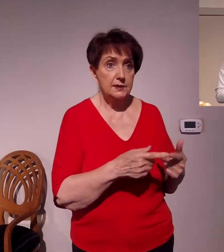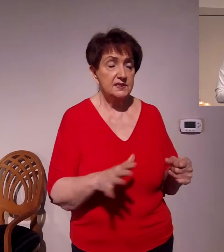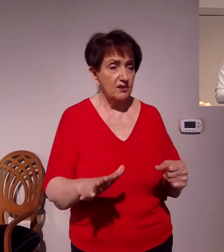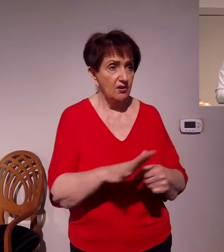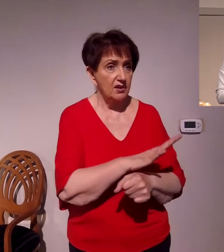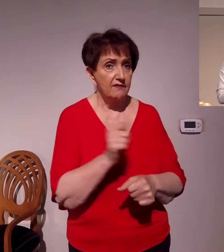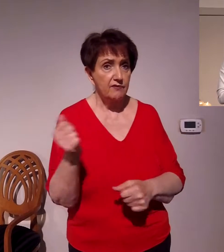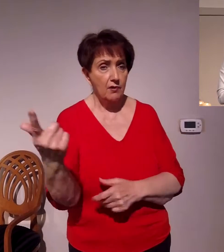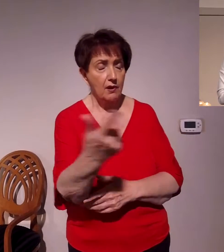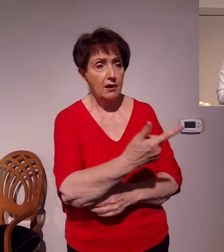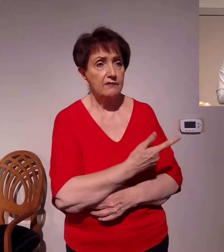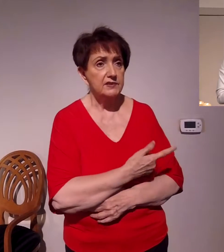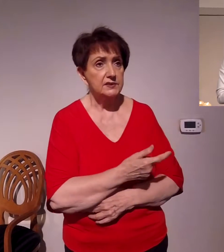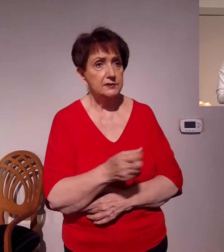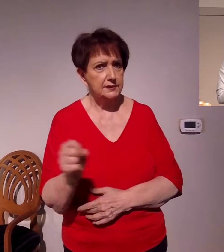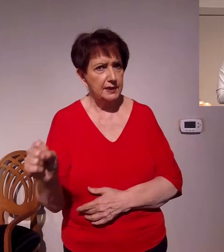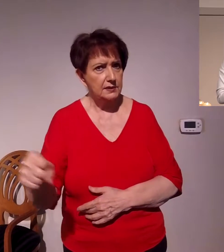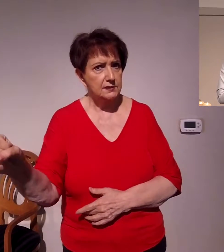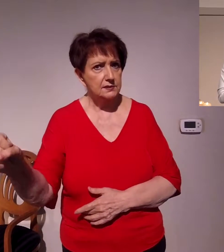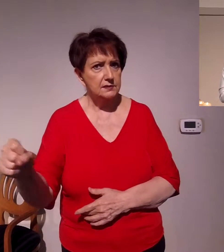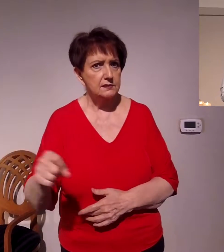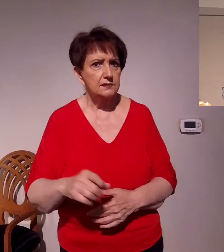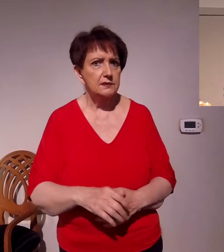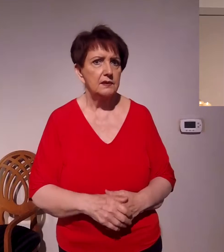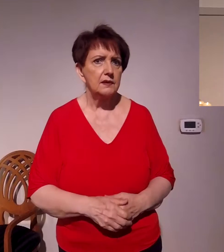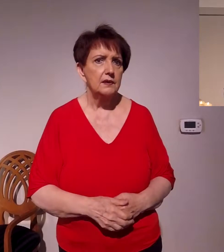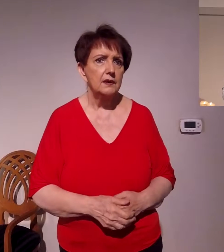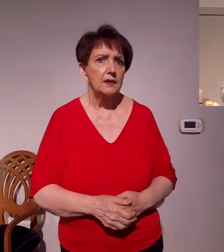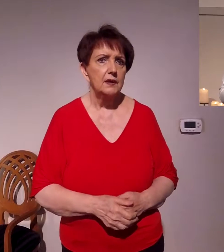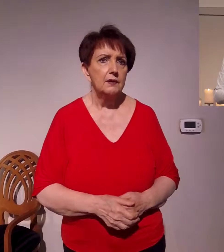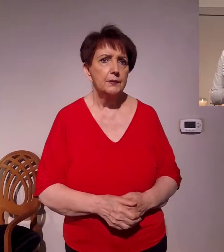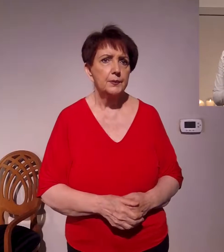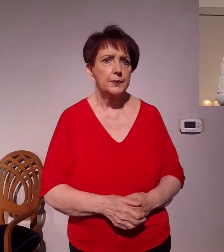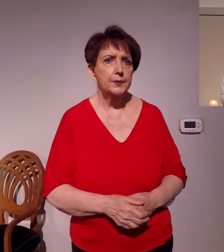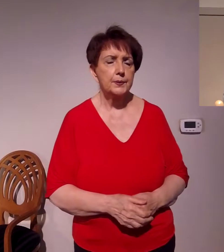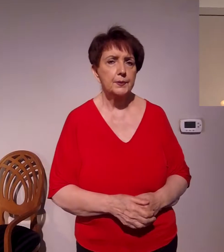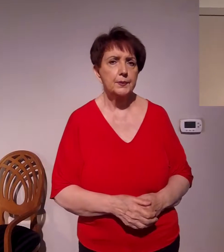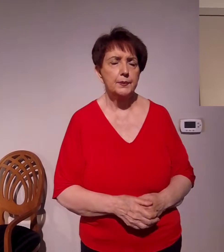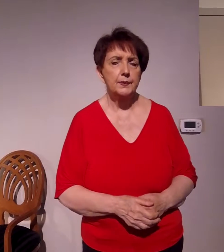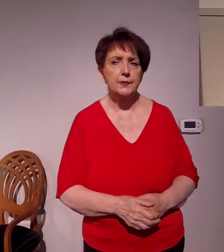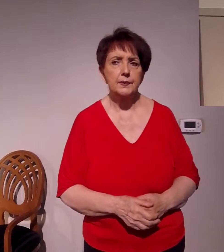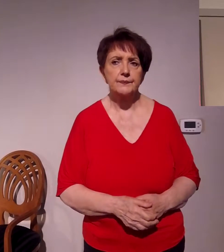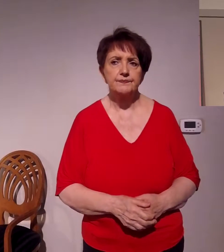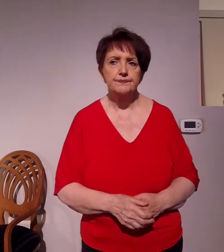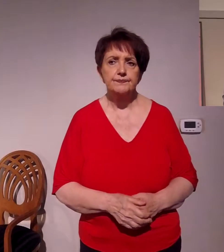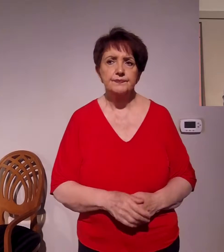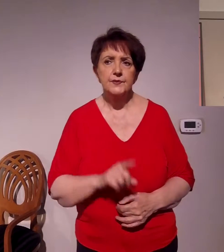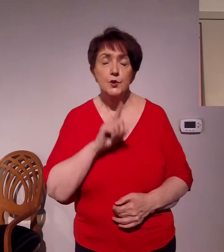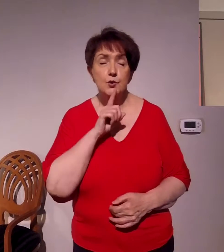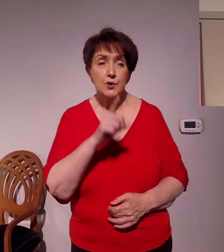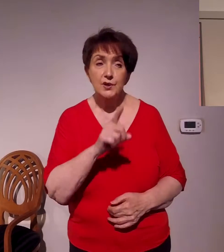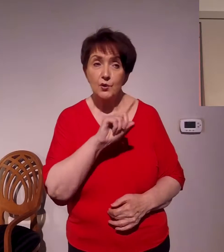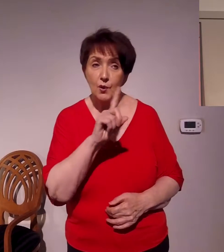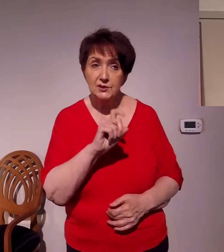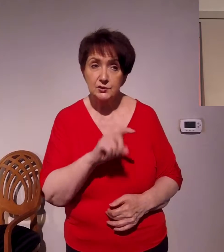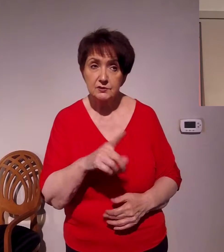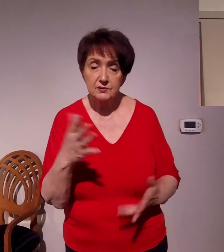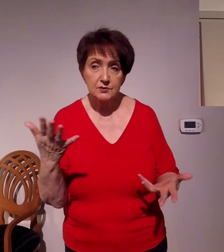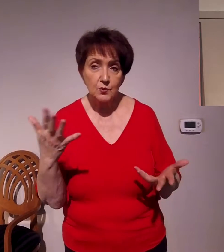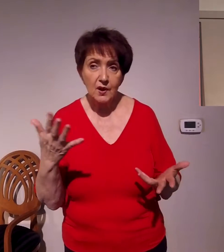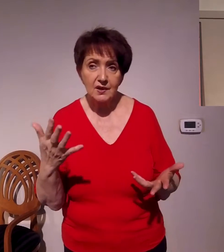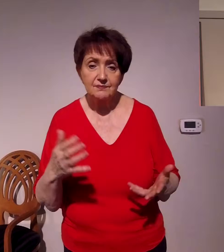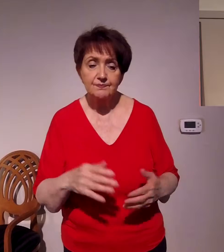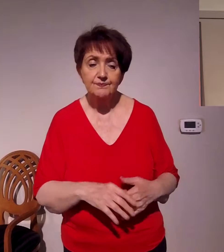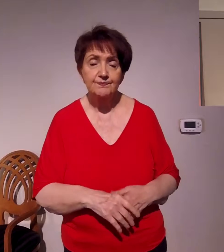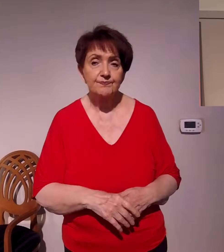Yes. There is, right? And the real question is, so